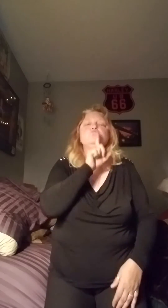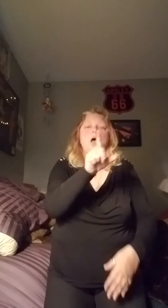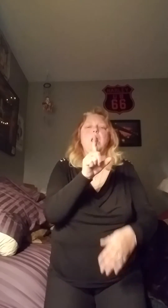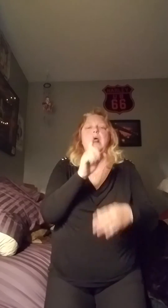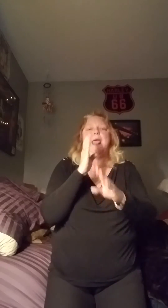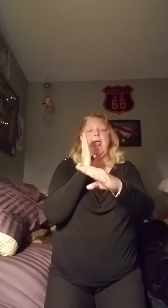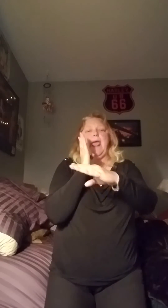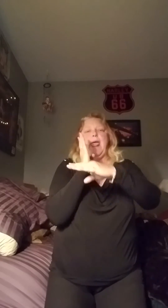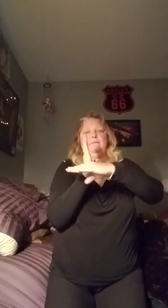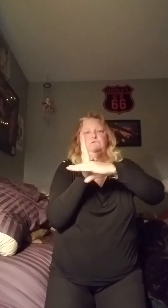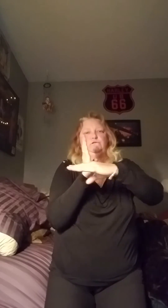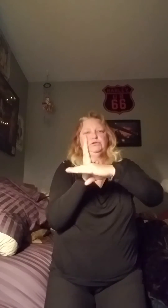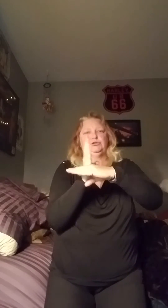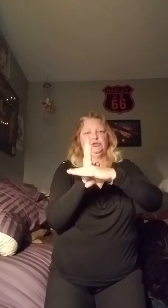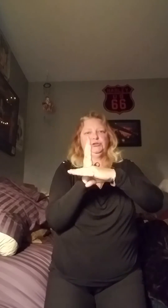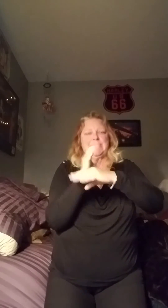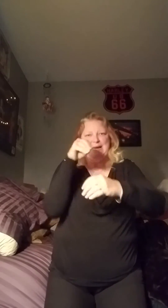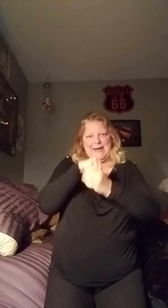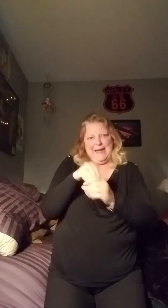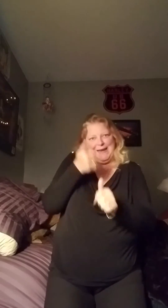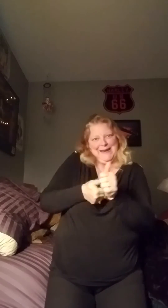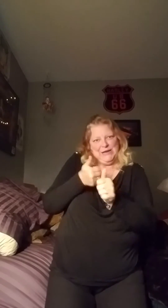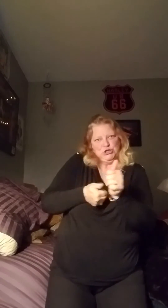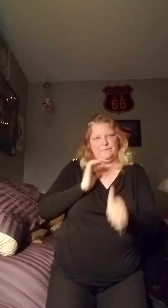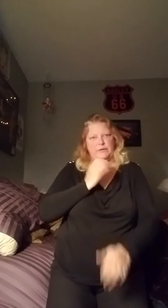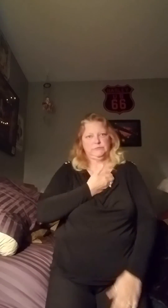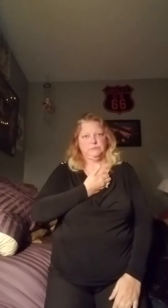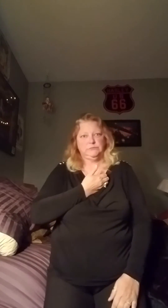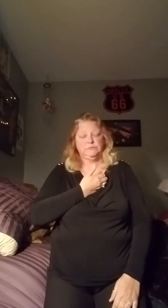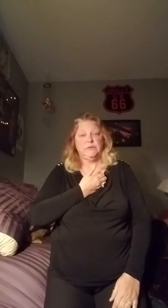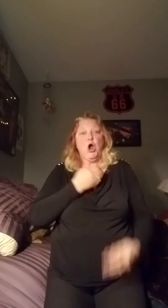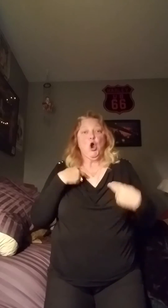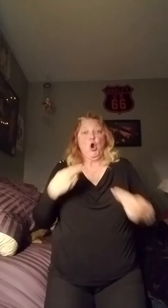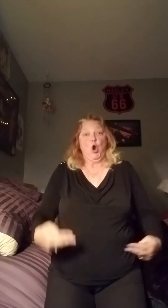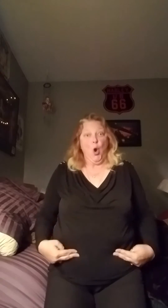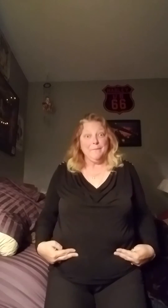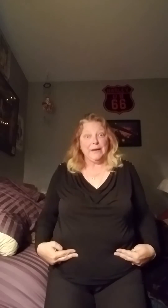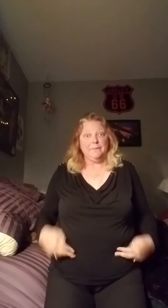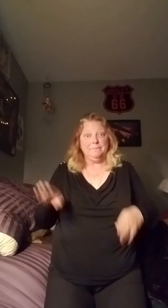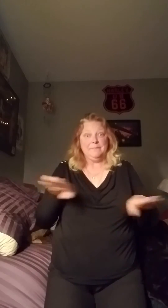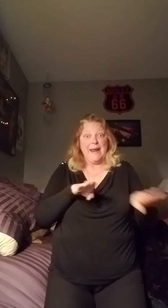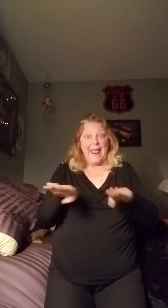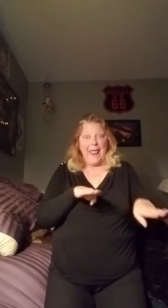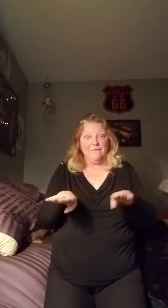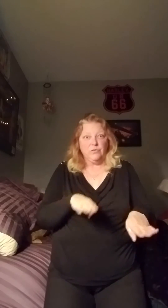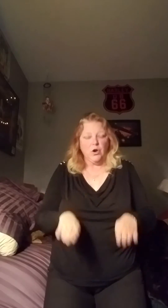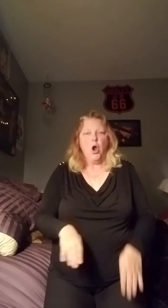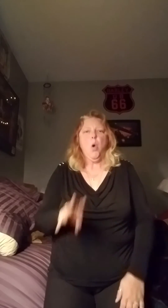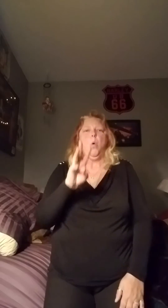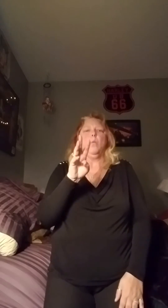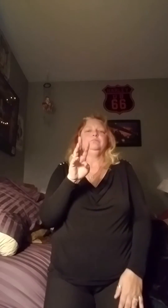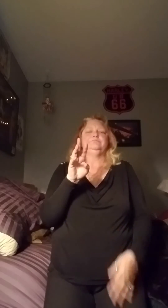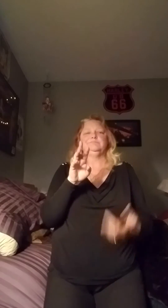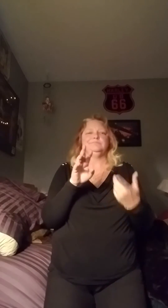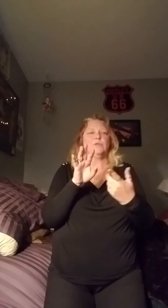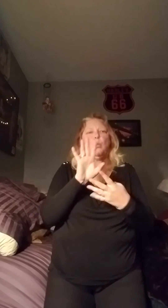built into each of us. If human behavior was arbitrary, it would be like a random walk, but it's not. We seem to have sort of set points